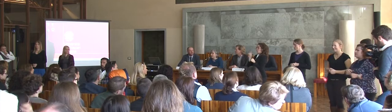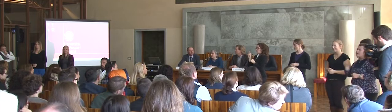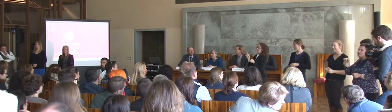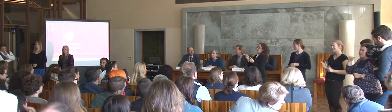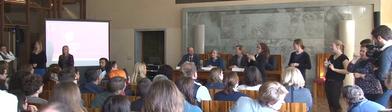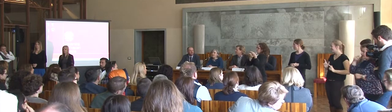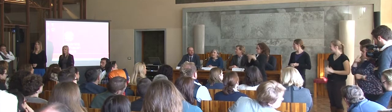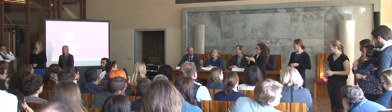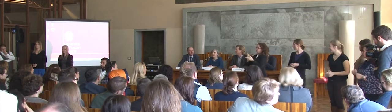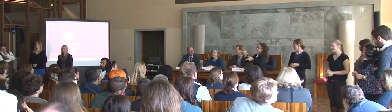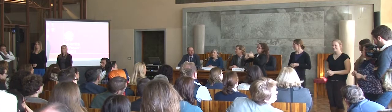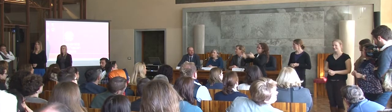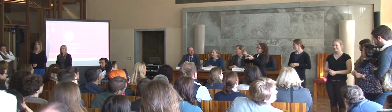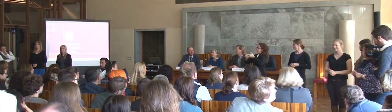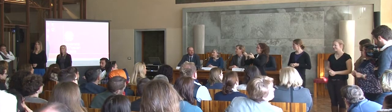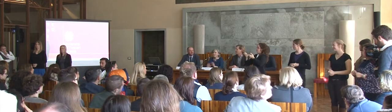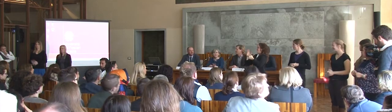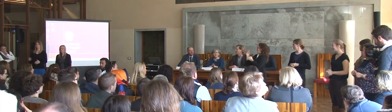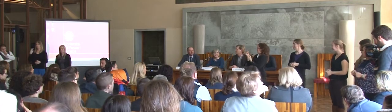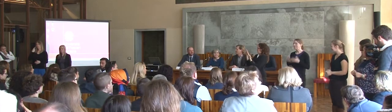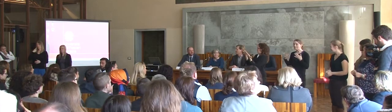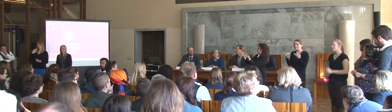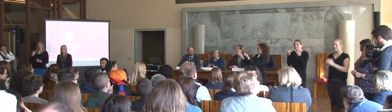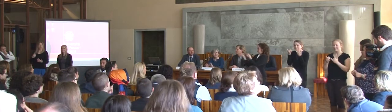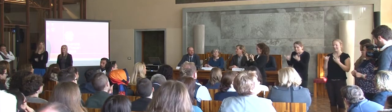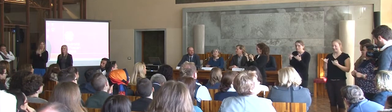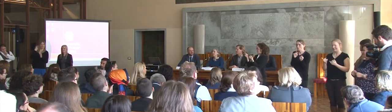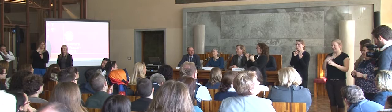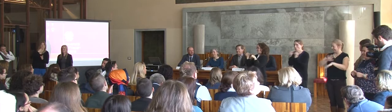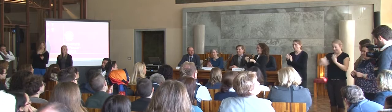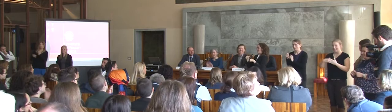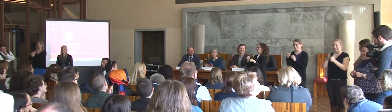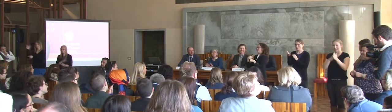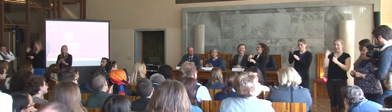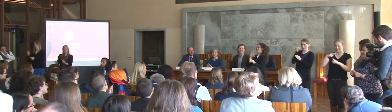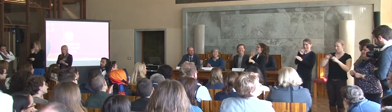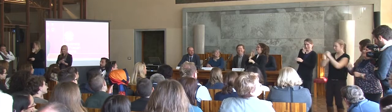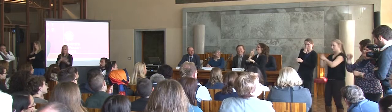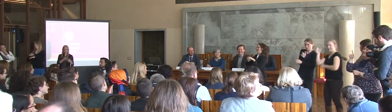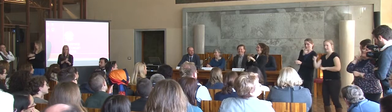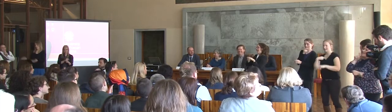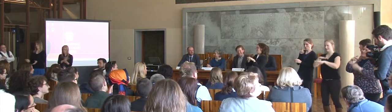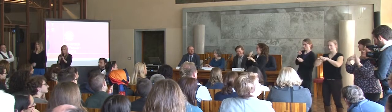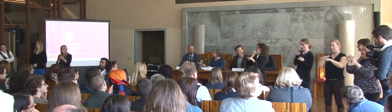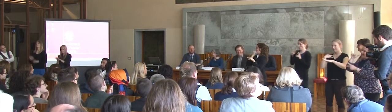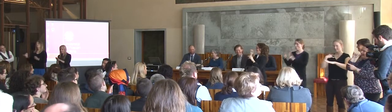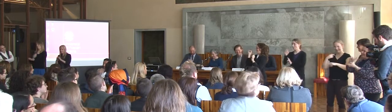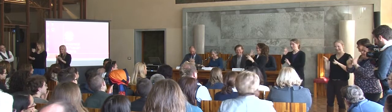saluto dell'ENSA. Well, I think I started in English and then I switched to Italian. I'm sorry, I'll say it